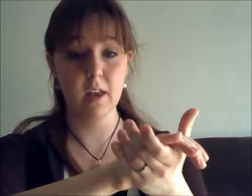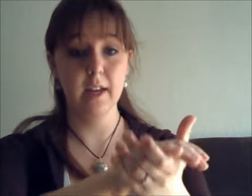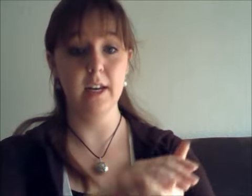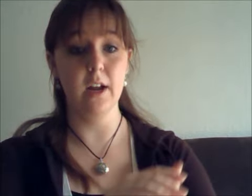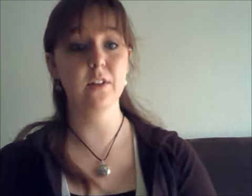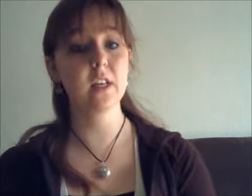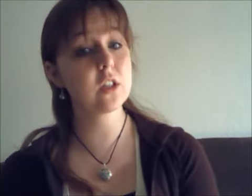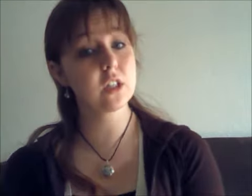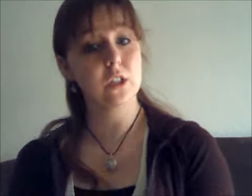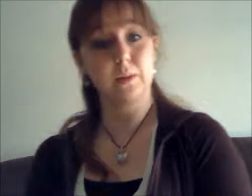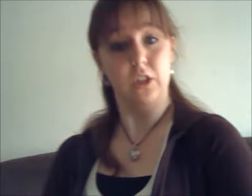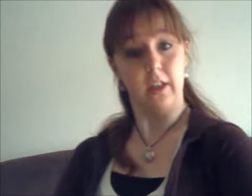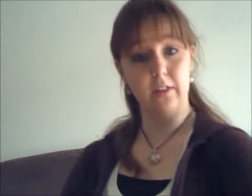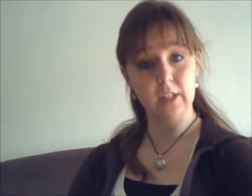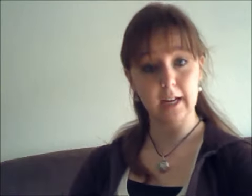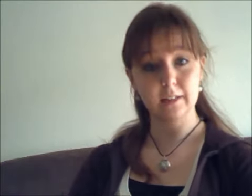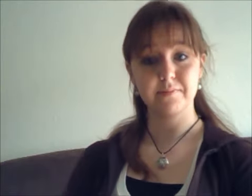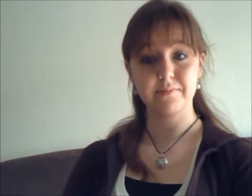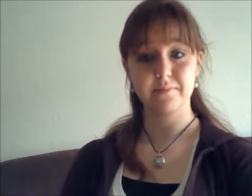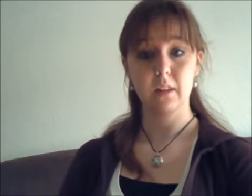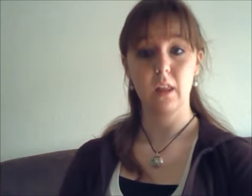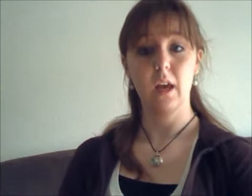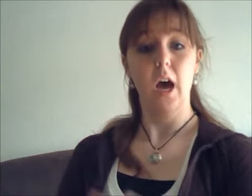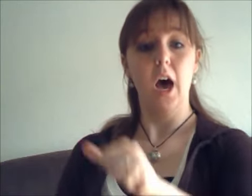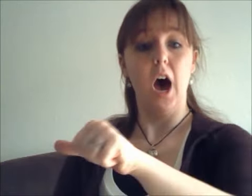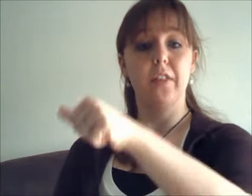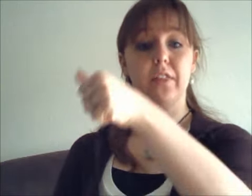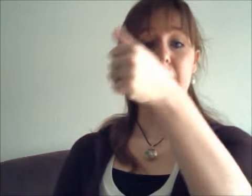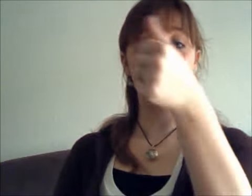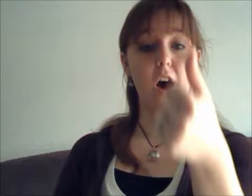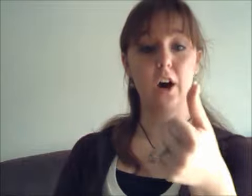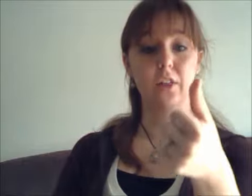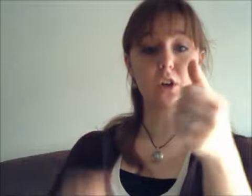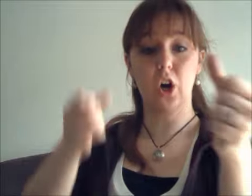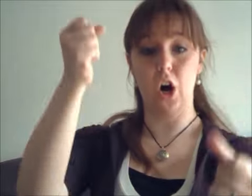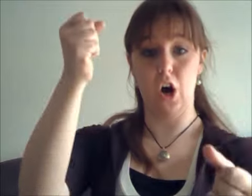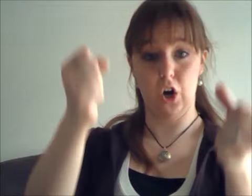Now for the other, you're going to switch to the other side. The other car